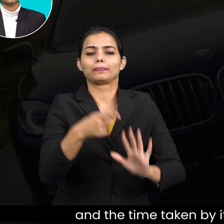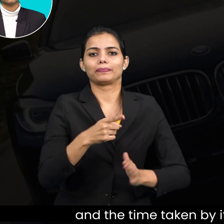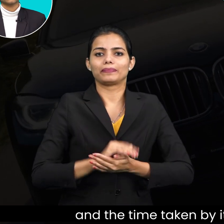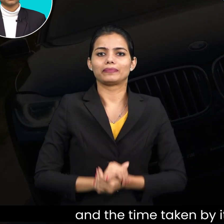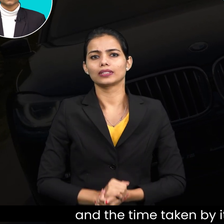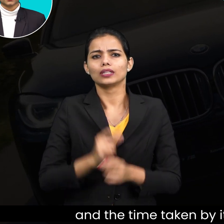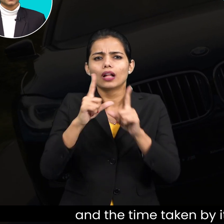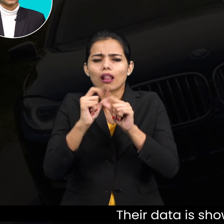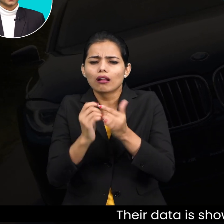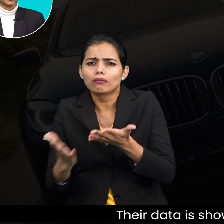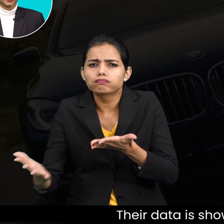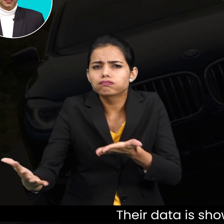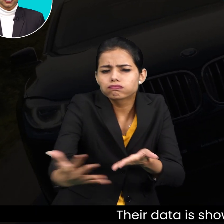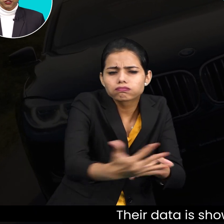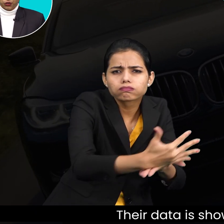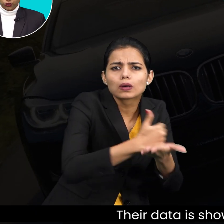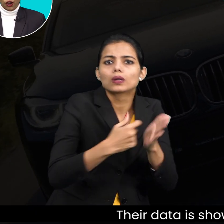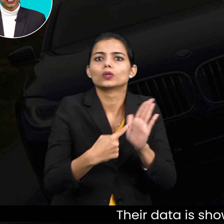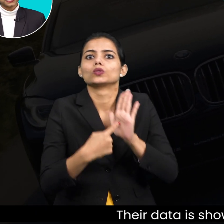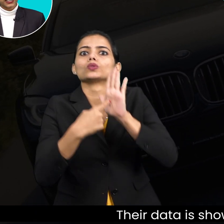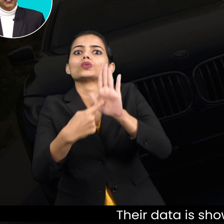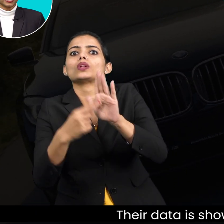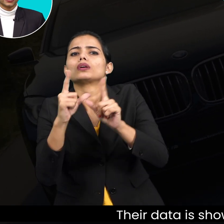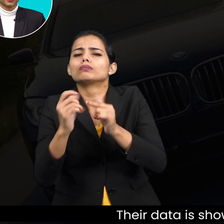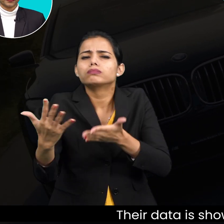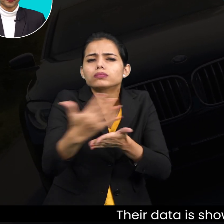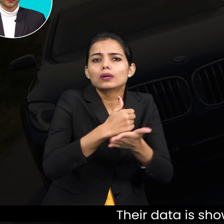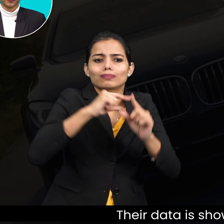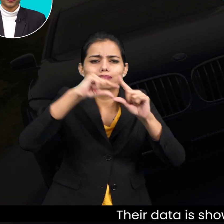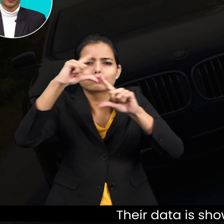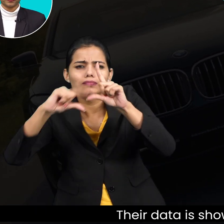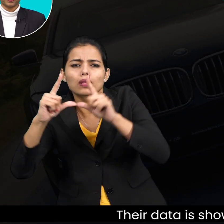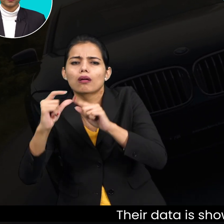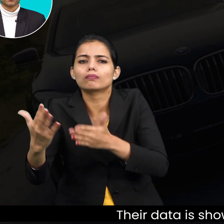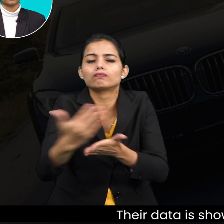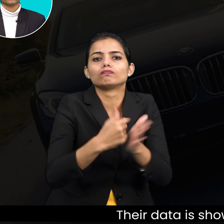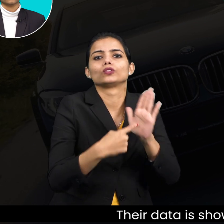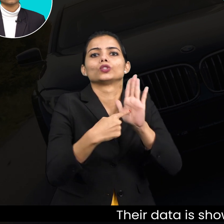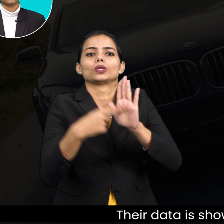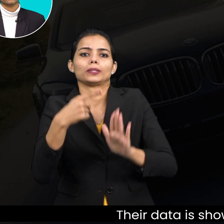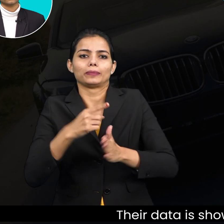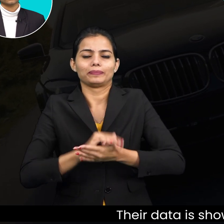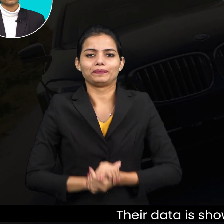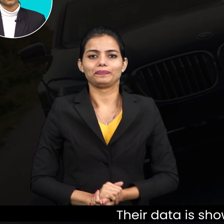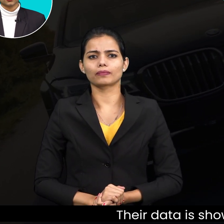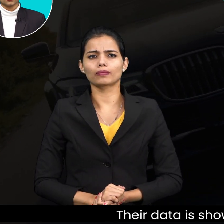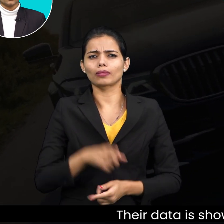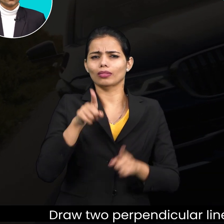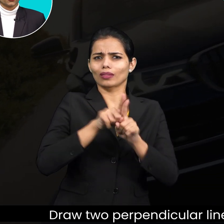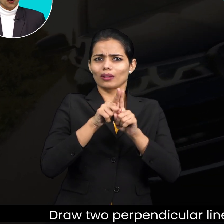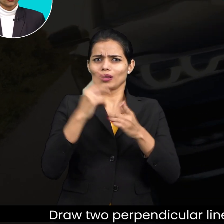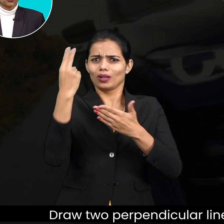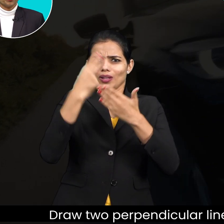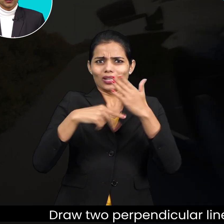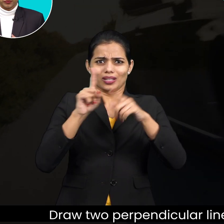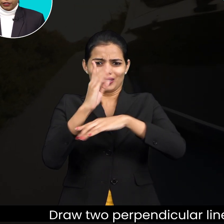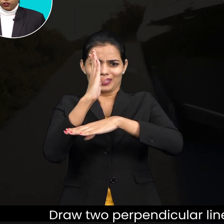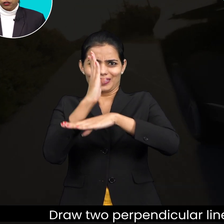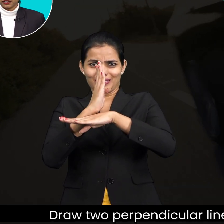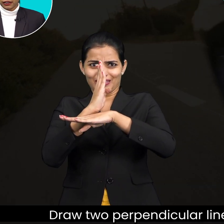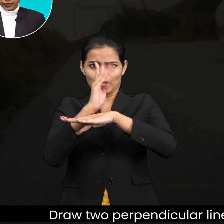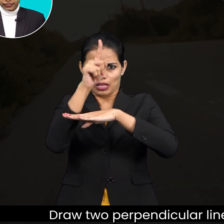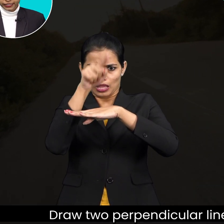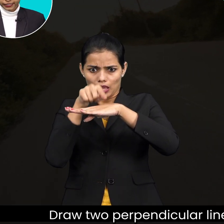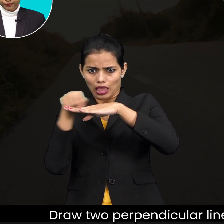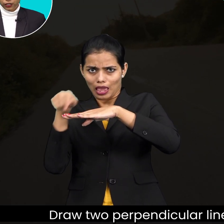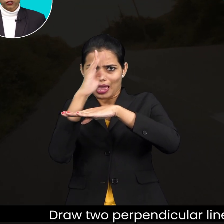Their data is shown on the screen. Draw two